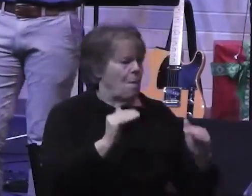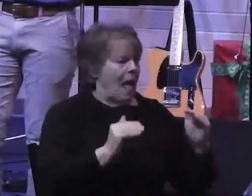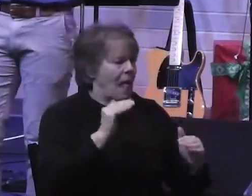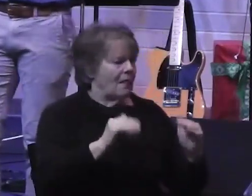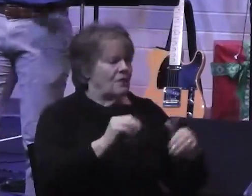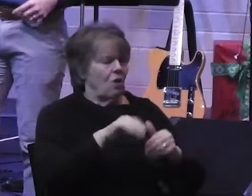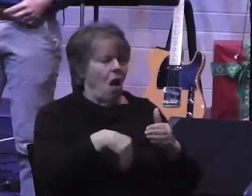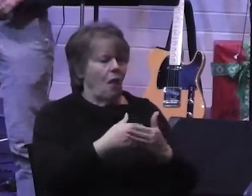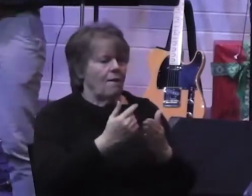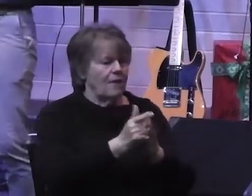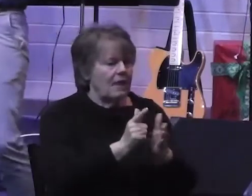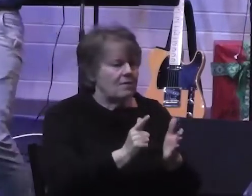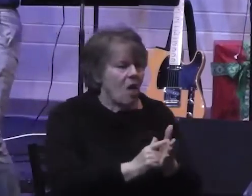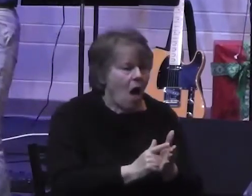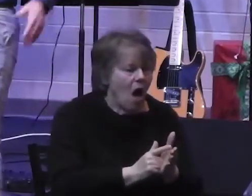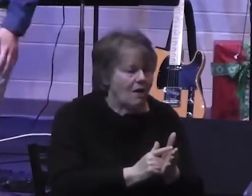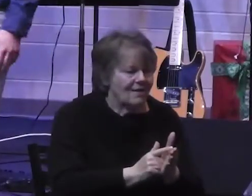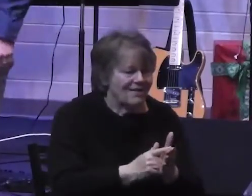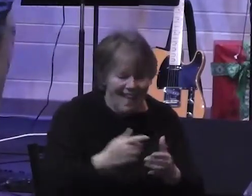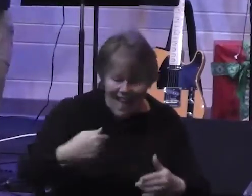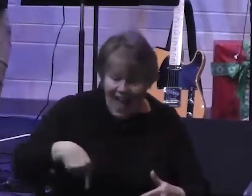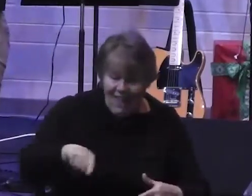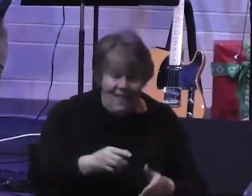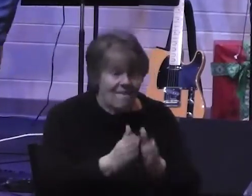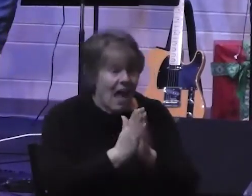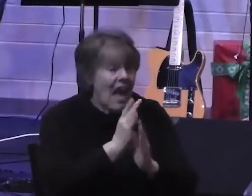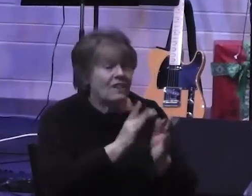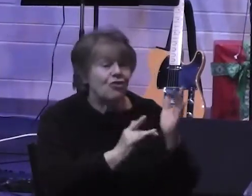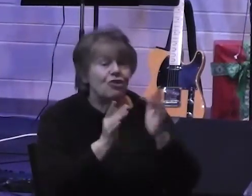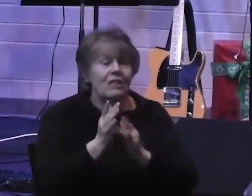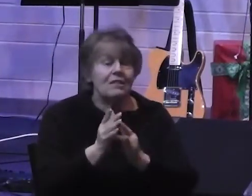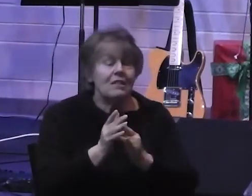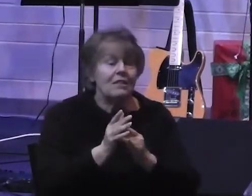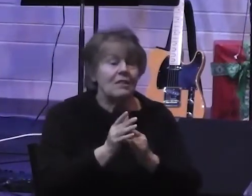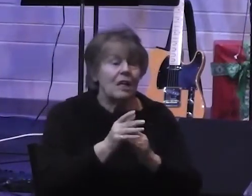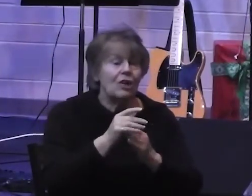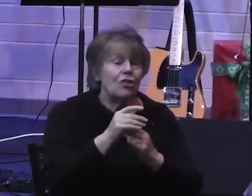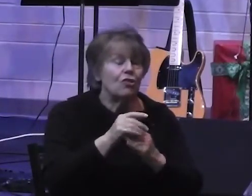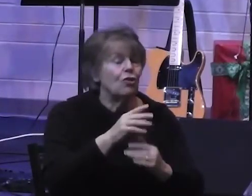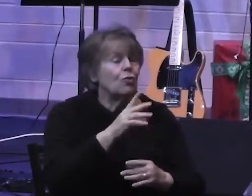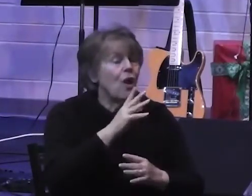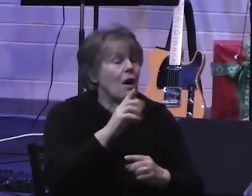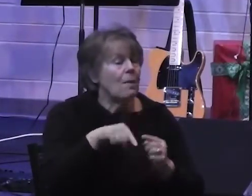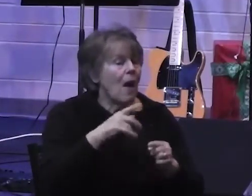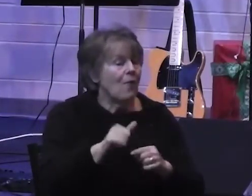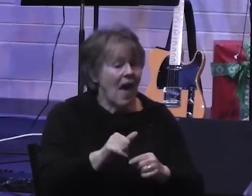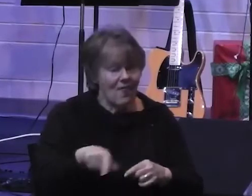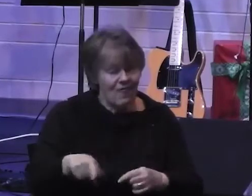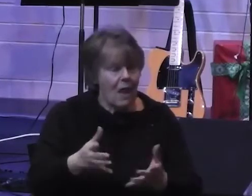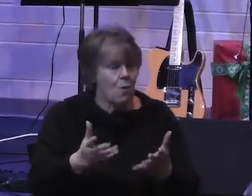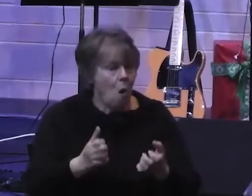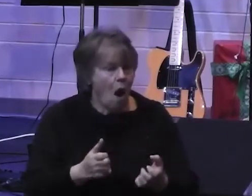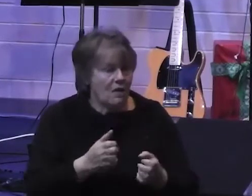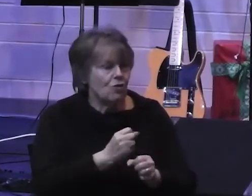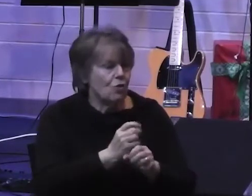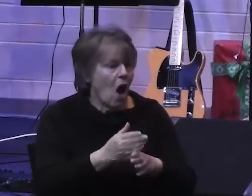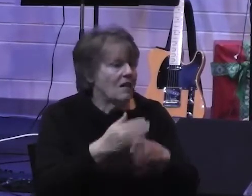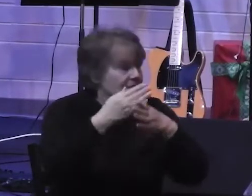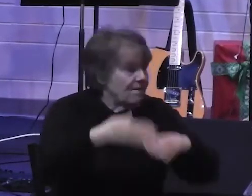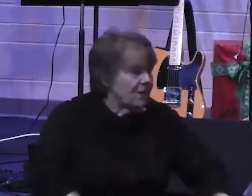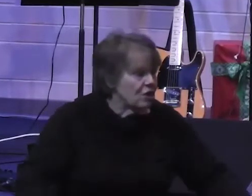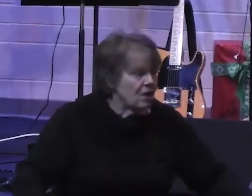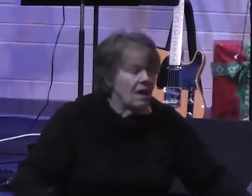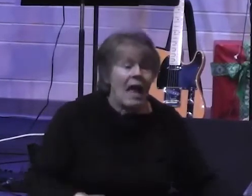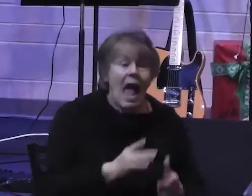And they've asked Jesus to speak into that world because they want to create division. And Jesus pushes back by saying there's not one